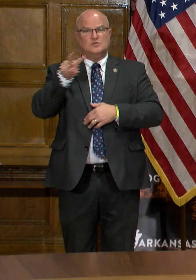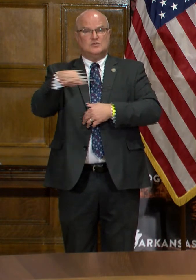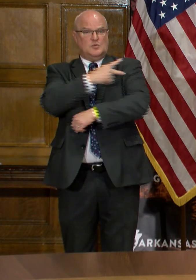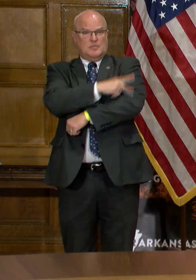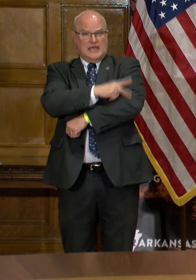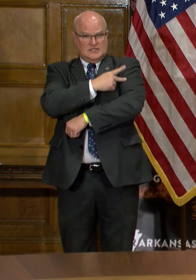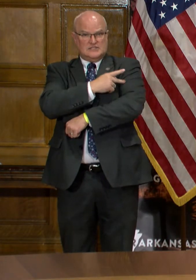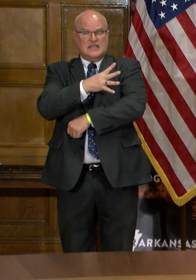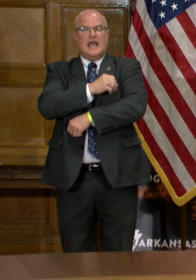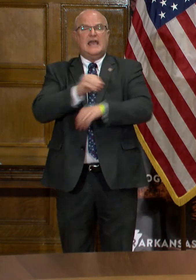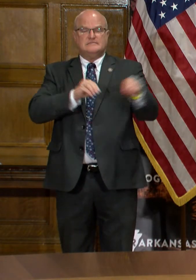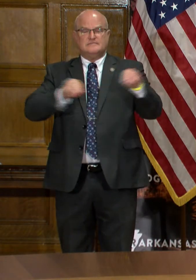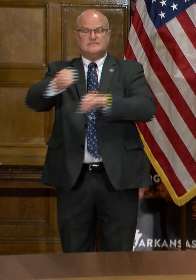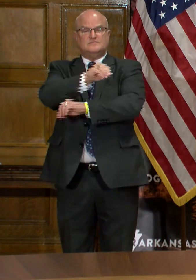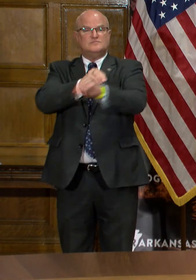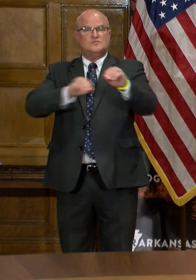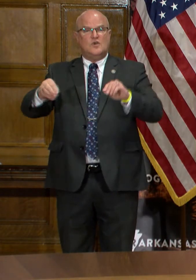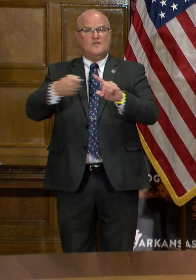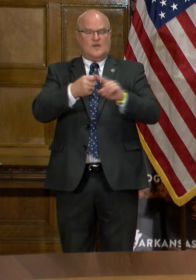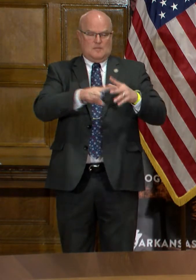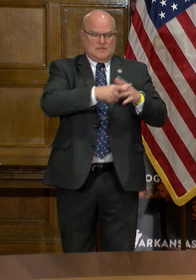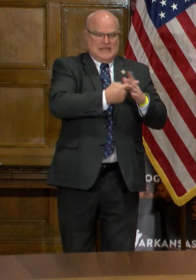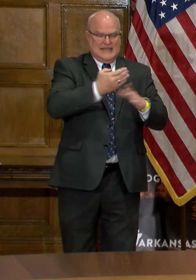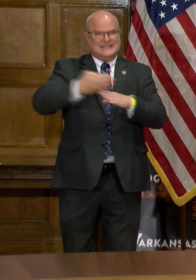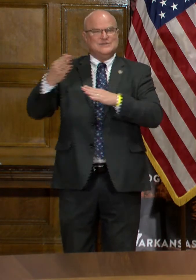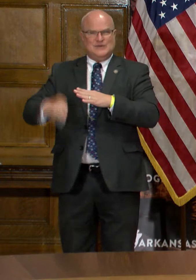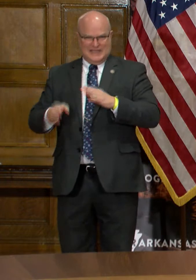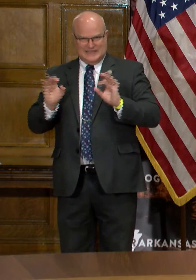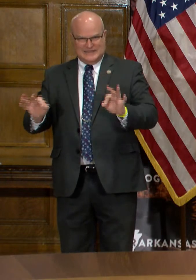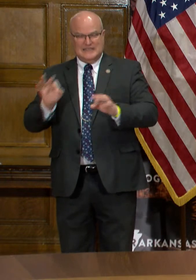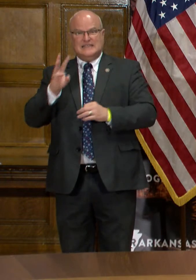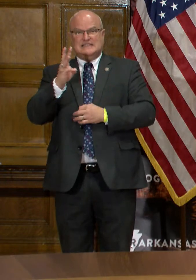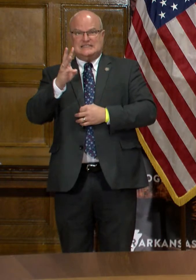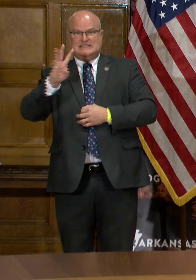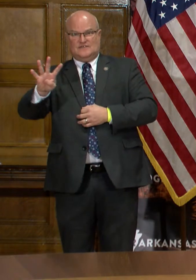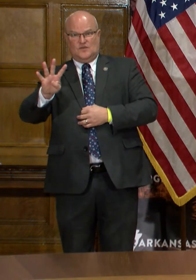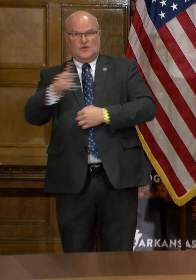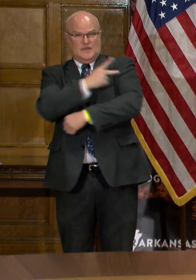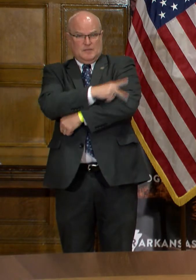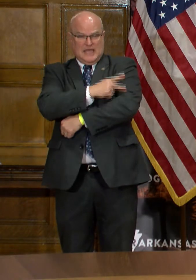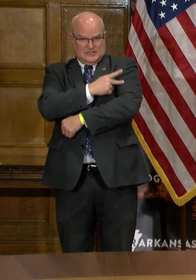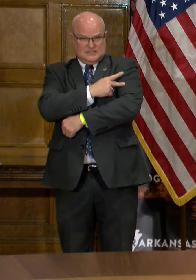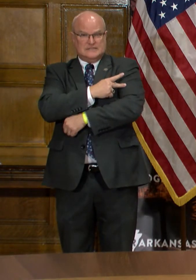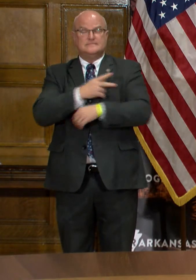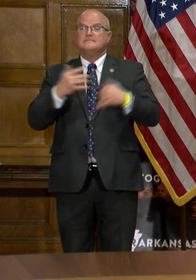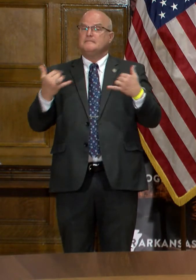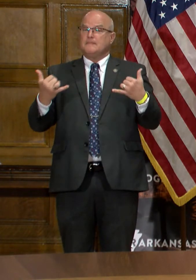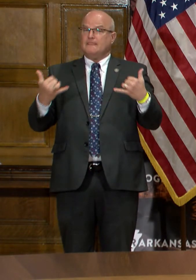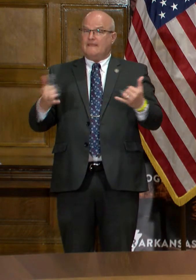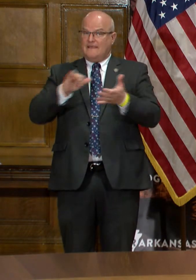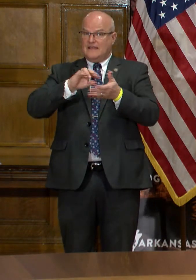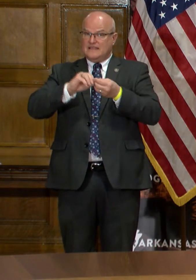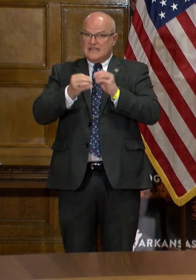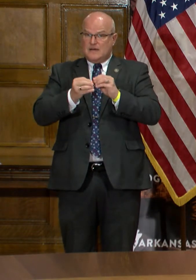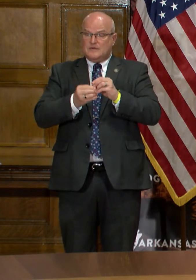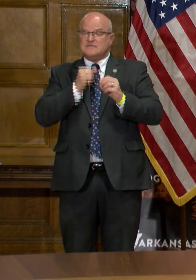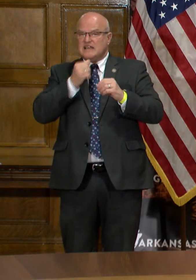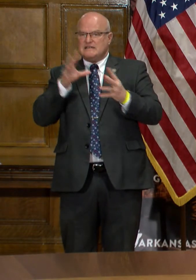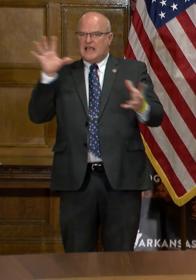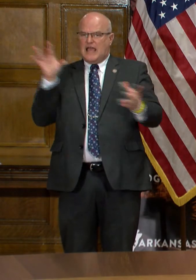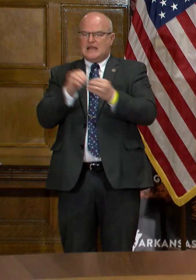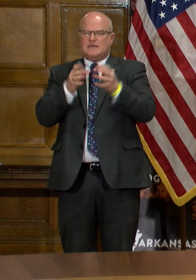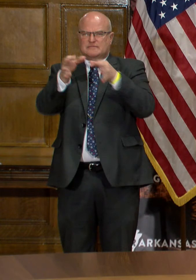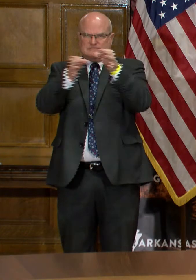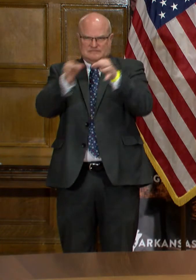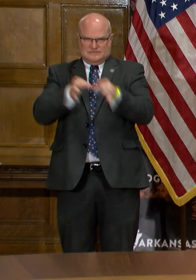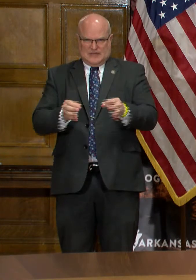able to facilitate the transfer from beginning to end of 64 of those patients. Now, those numbers might not add up so much, so let